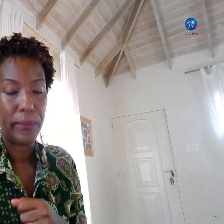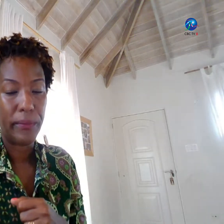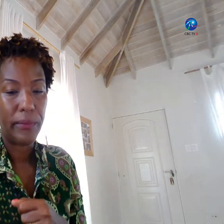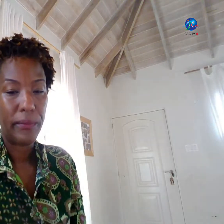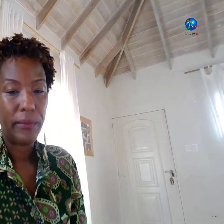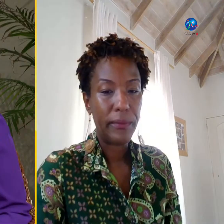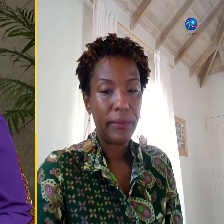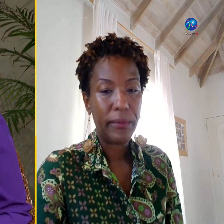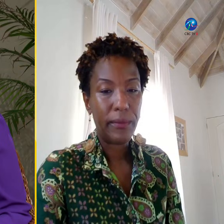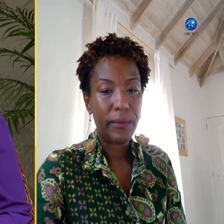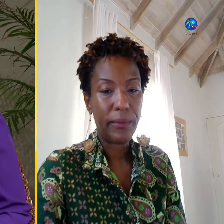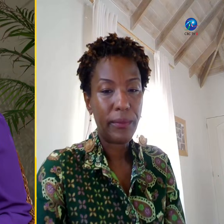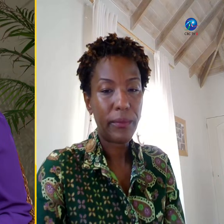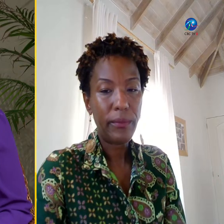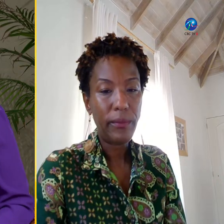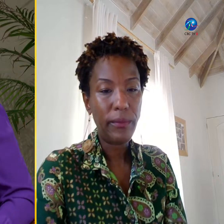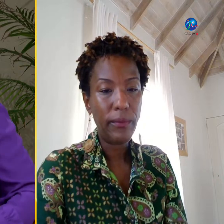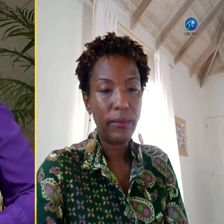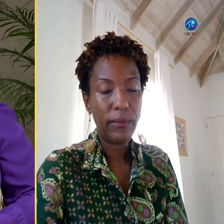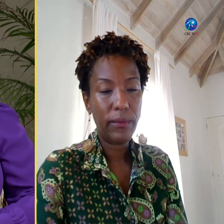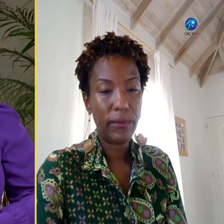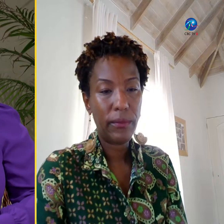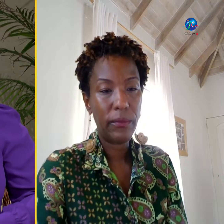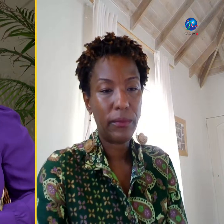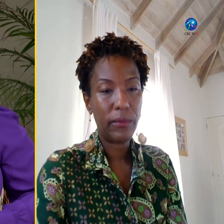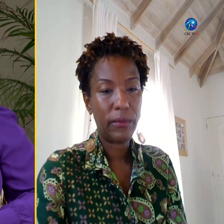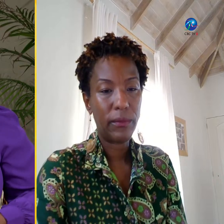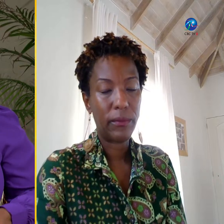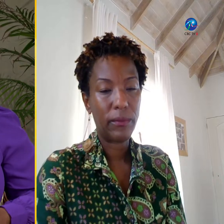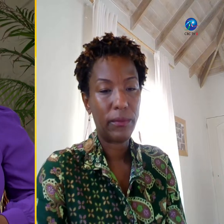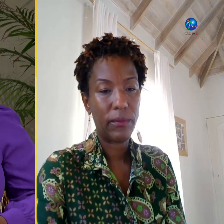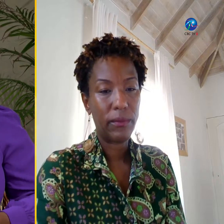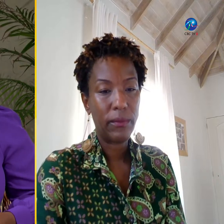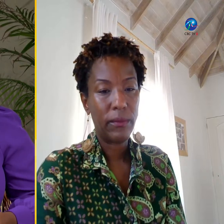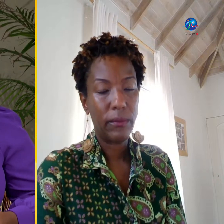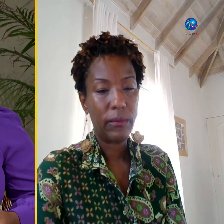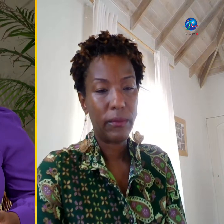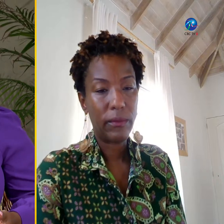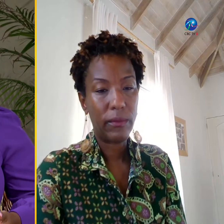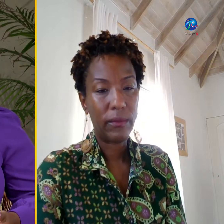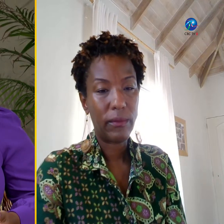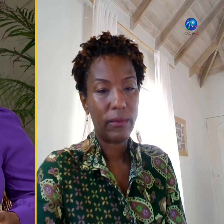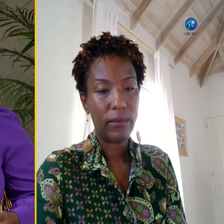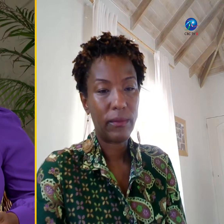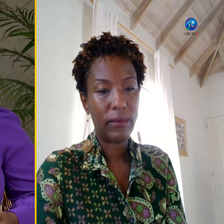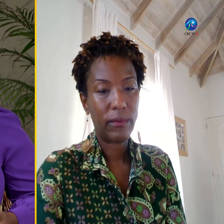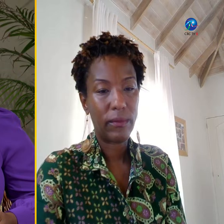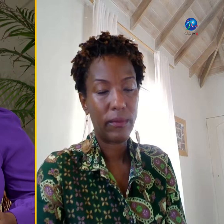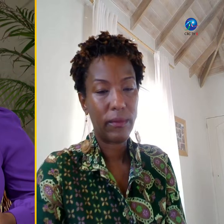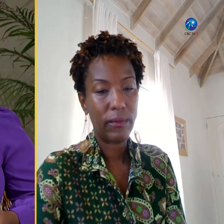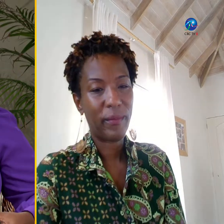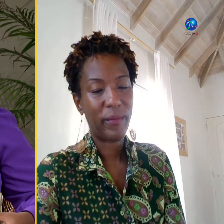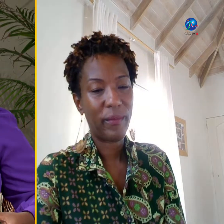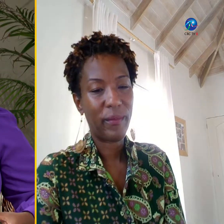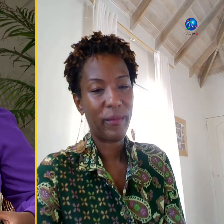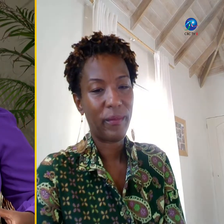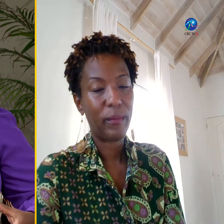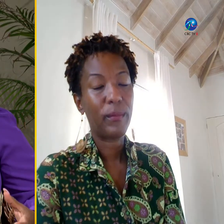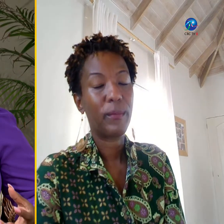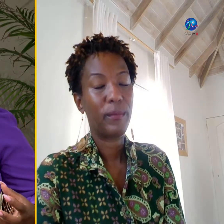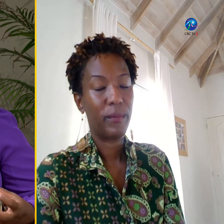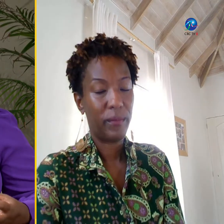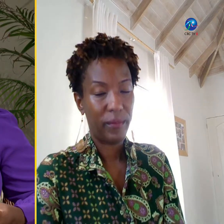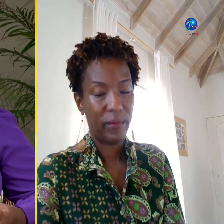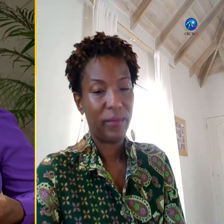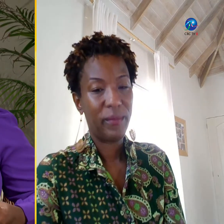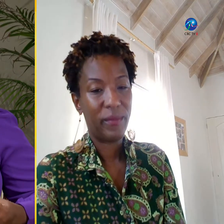expertise. Absolutely. What I'm getting from you is that women across the globe are really experiencing some of the same challenges. What might